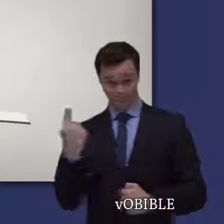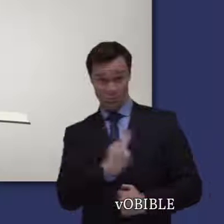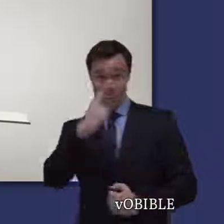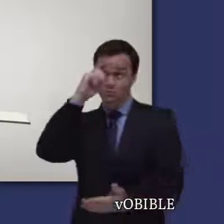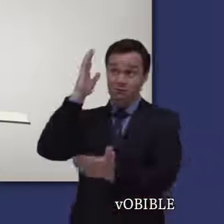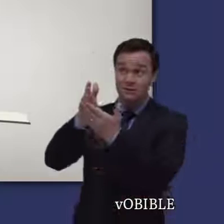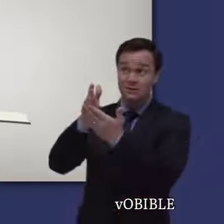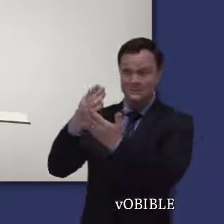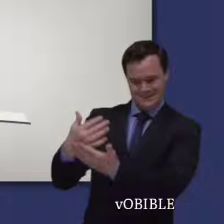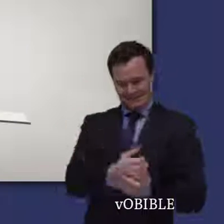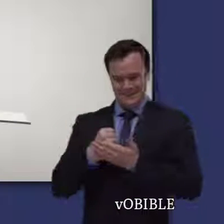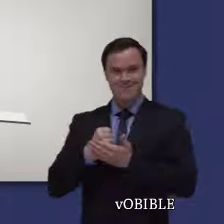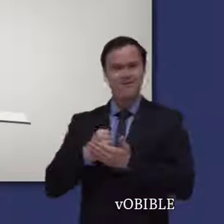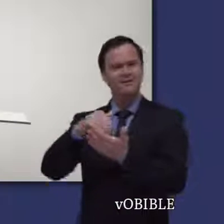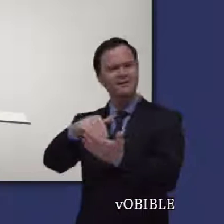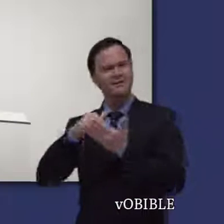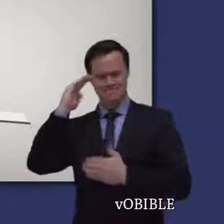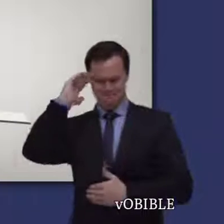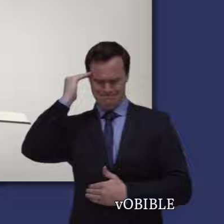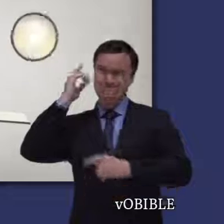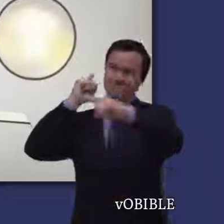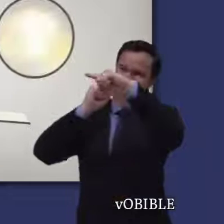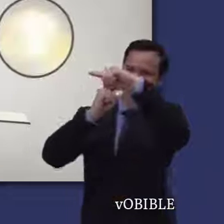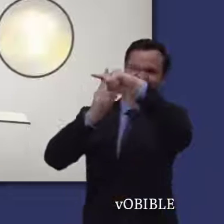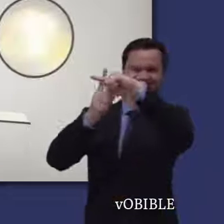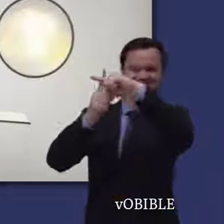in Jehovah's salvation helps us endure with joy,